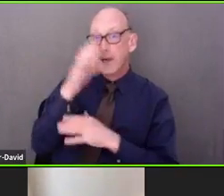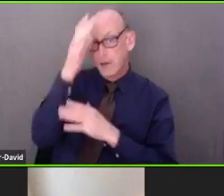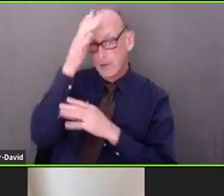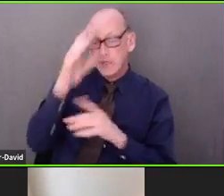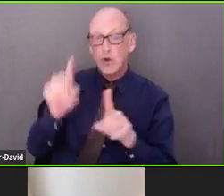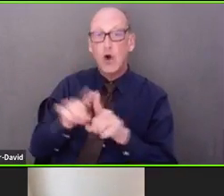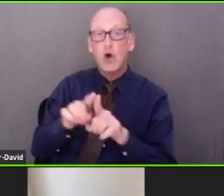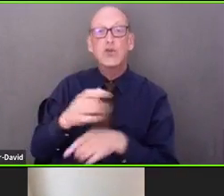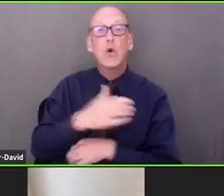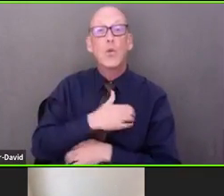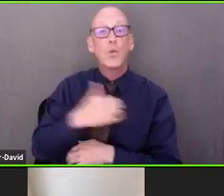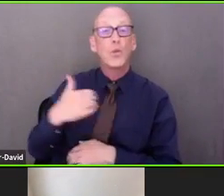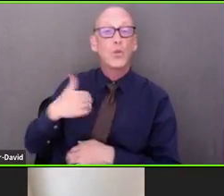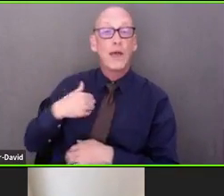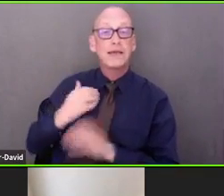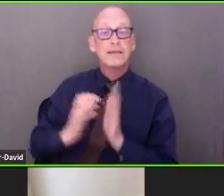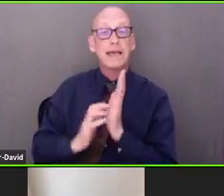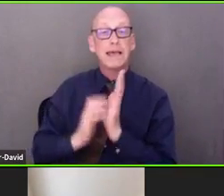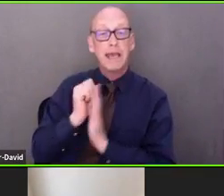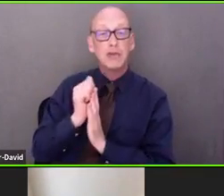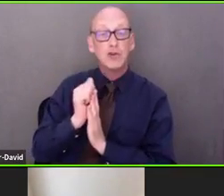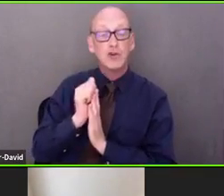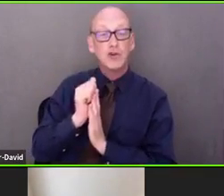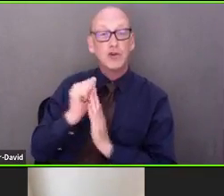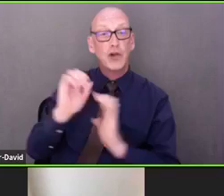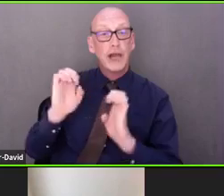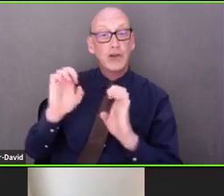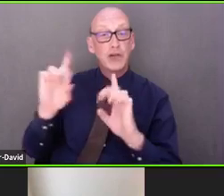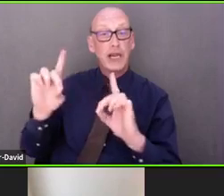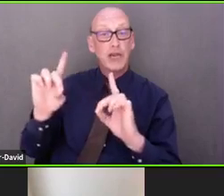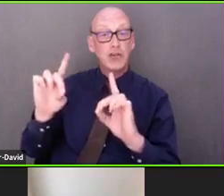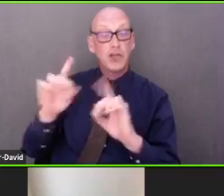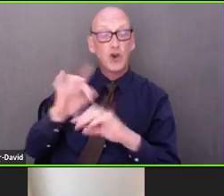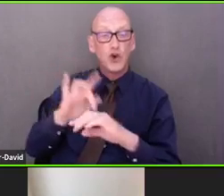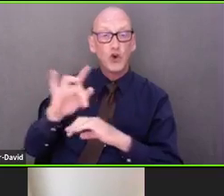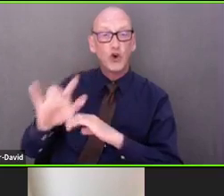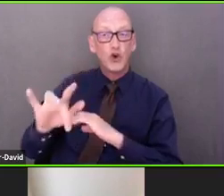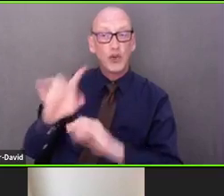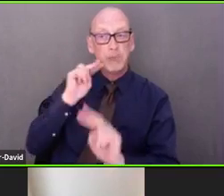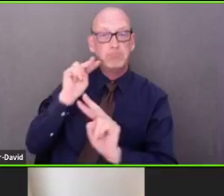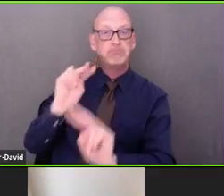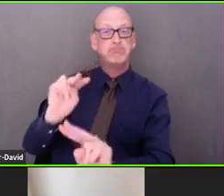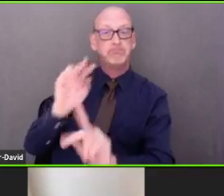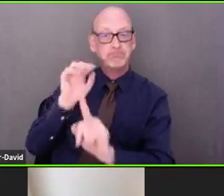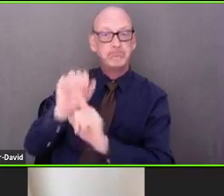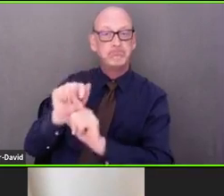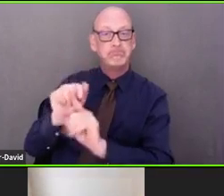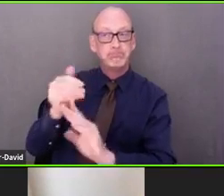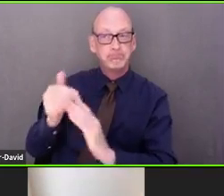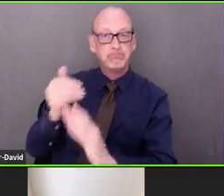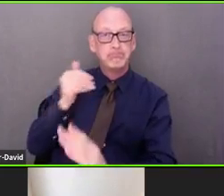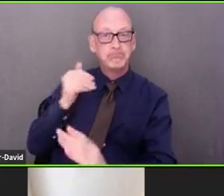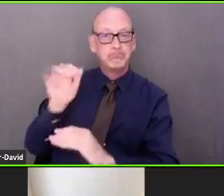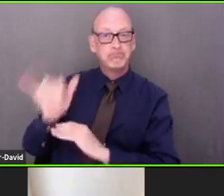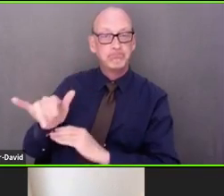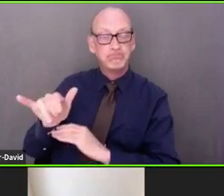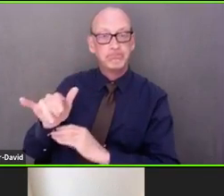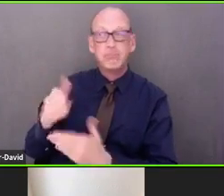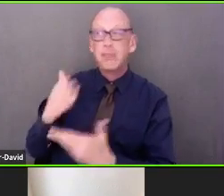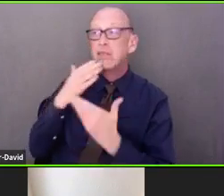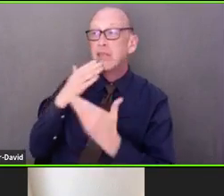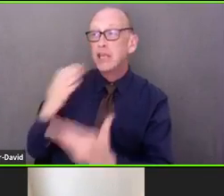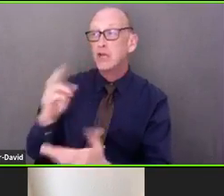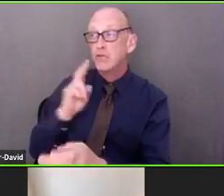breast cancer education on early detection against breast cancer. So Lisa, welcome. We're glad to have you a part of this. Thank you,